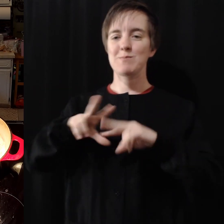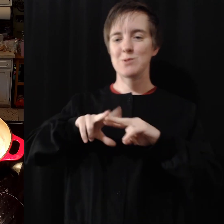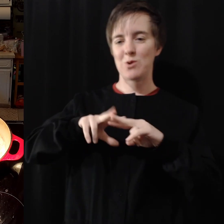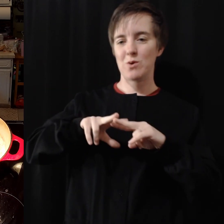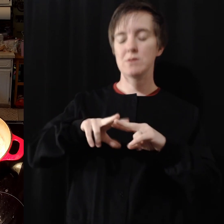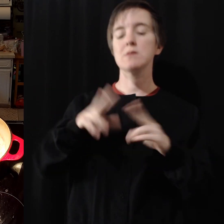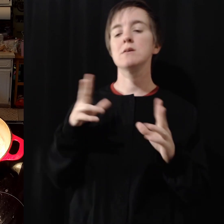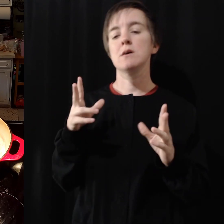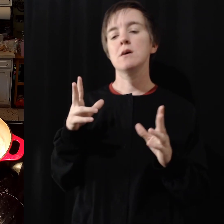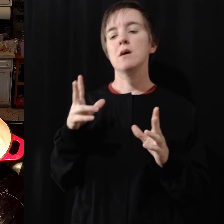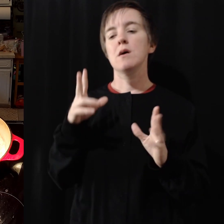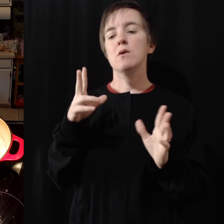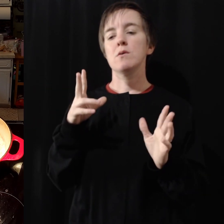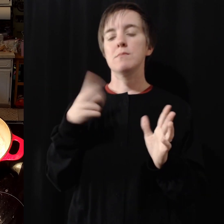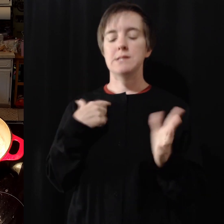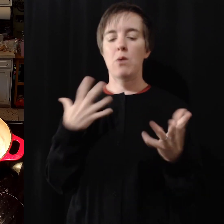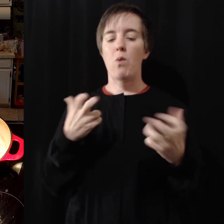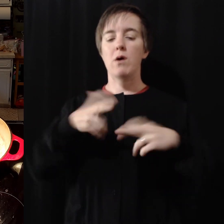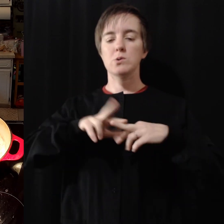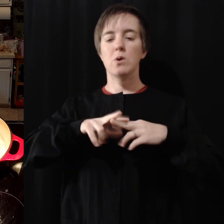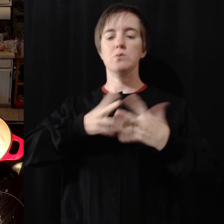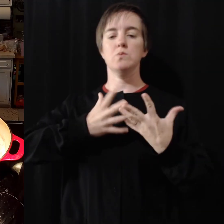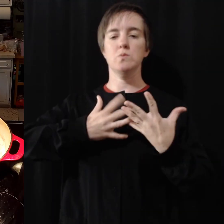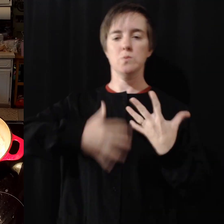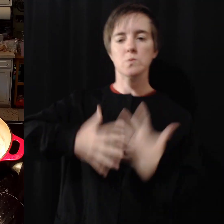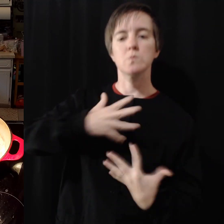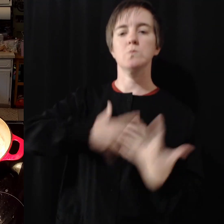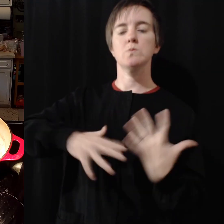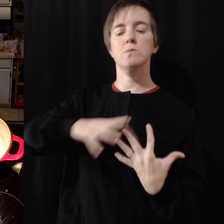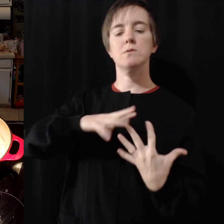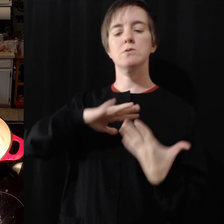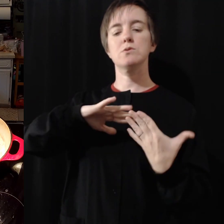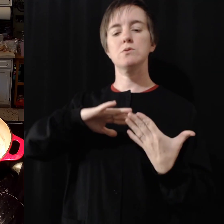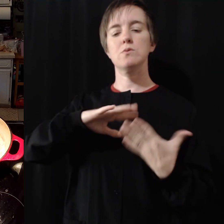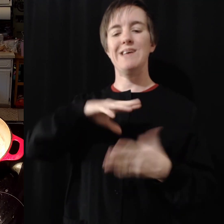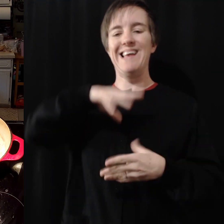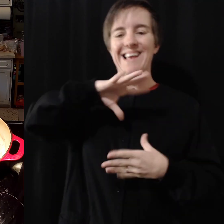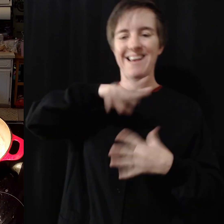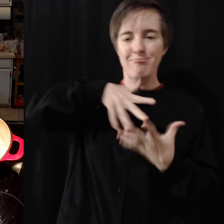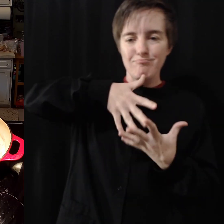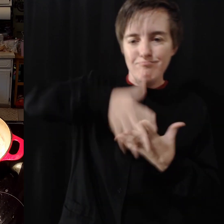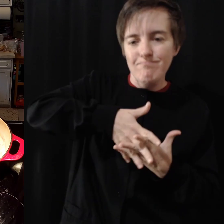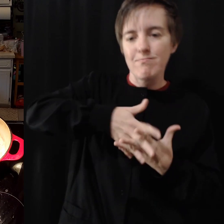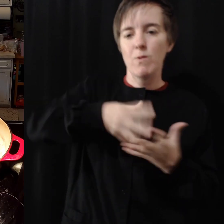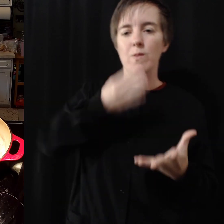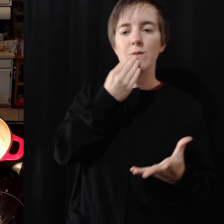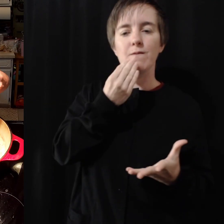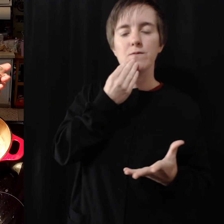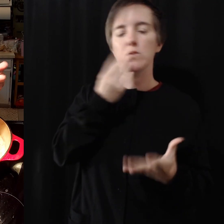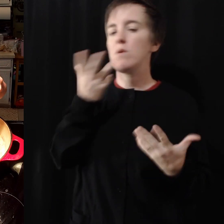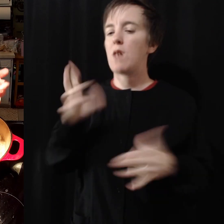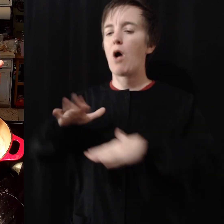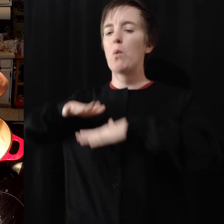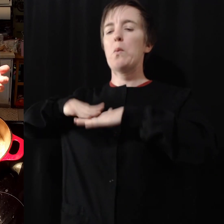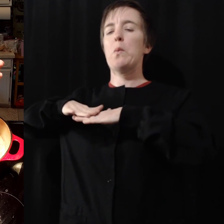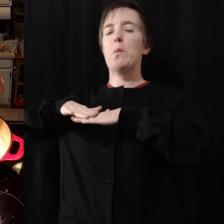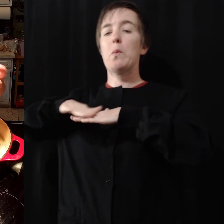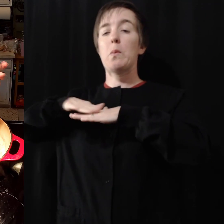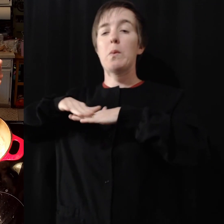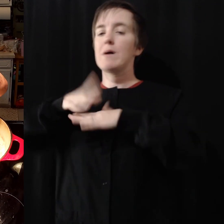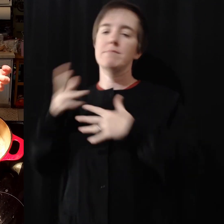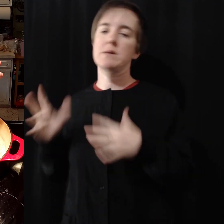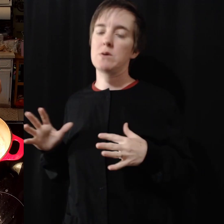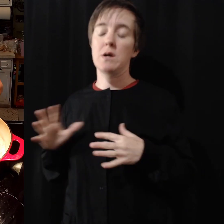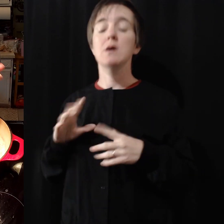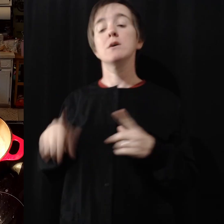same time because I want that salt to cook into the food, not sit on top of it. So